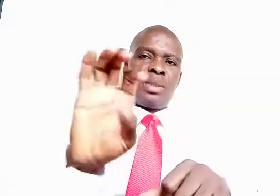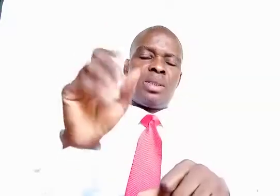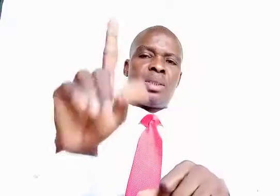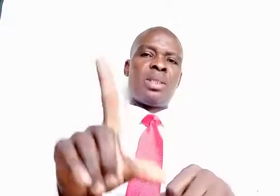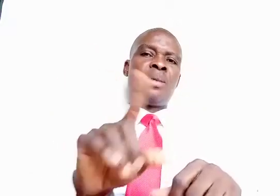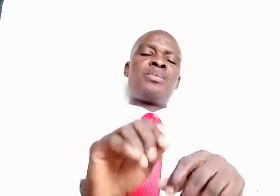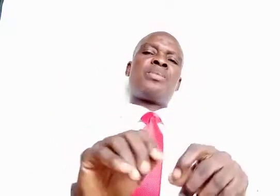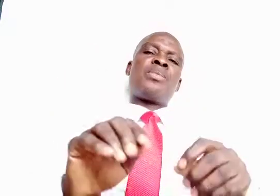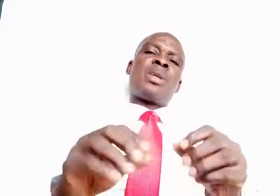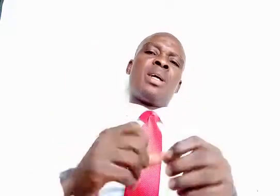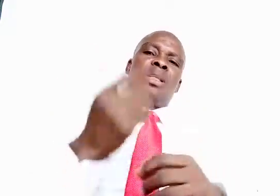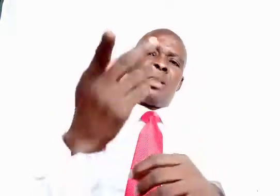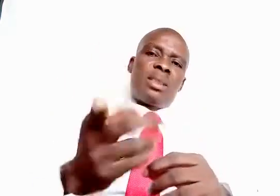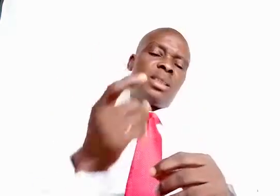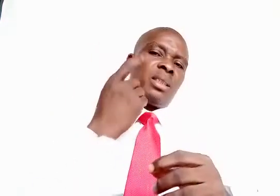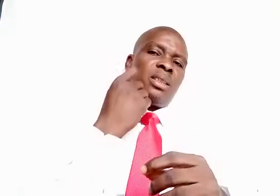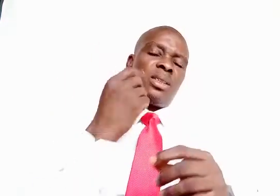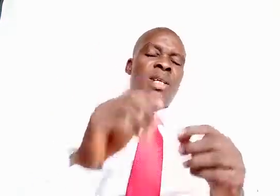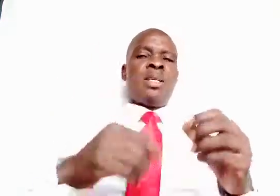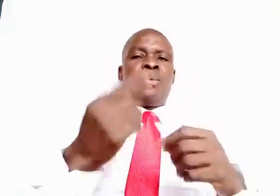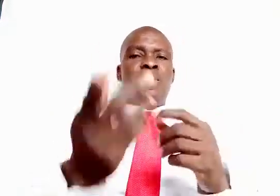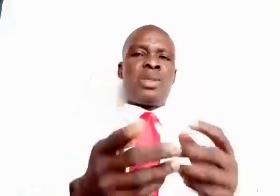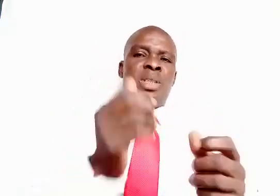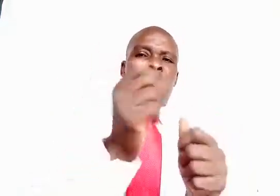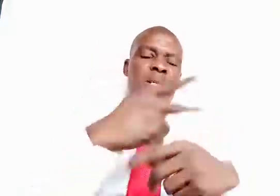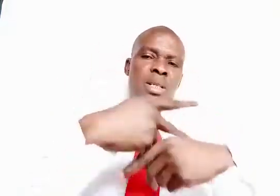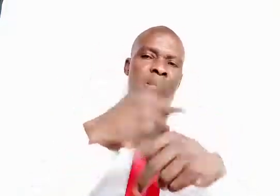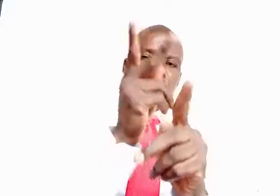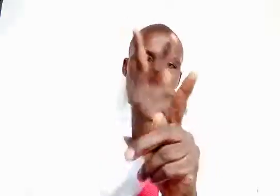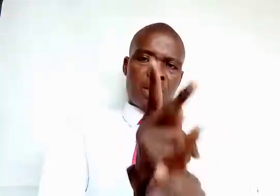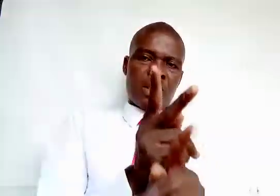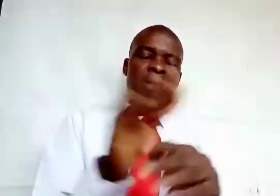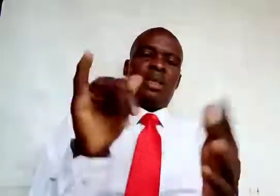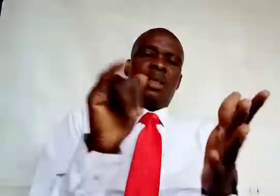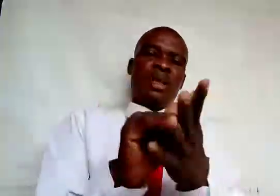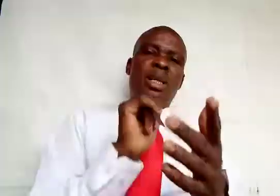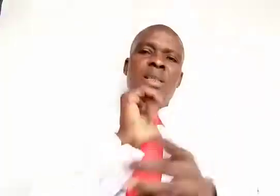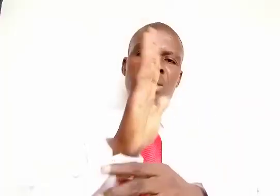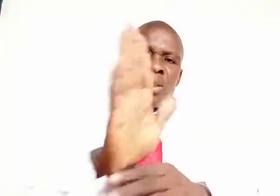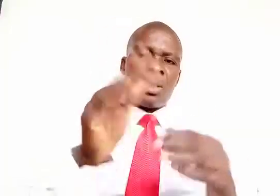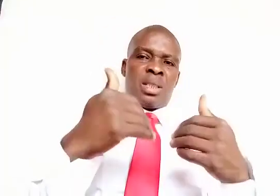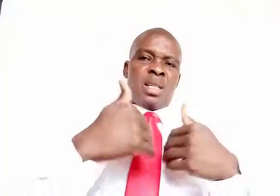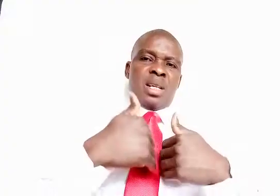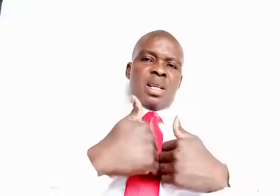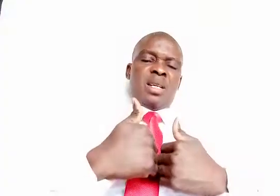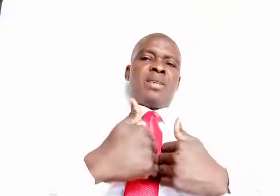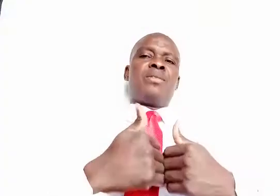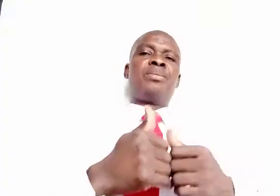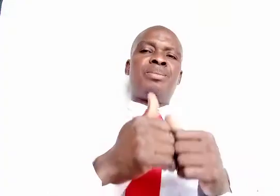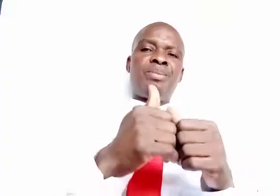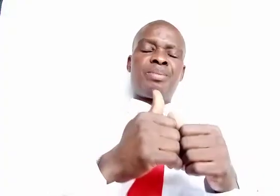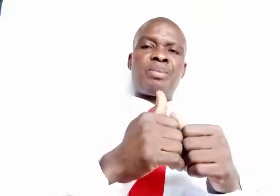Asexual reproduction: a type of reproduction that does not involve the fusion of gametes.